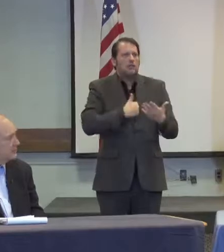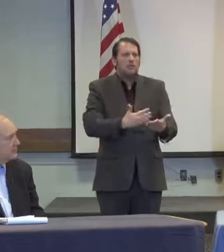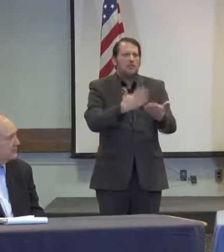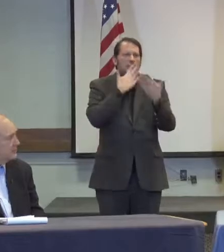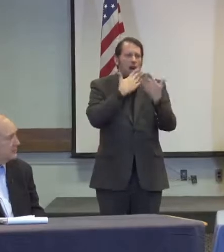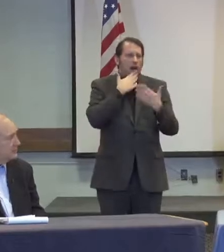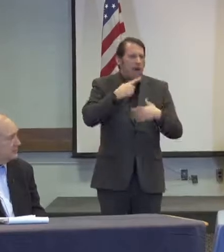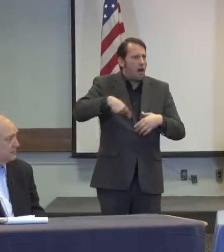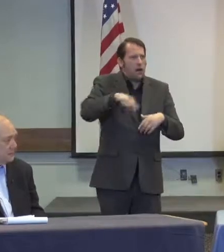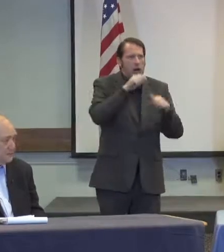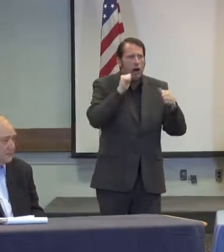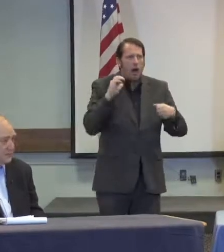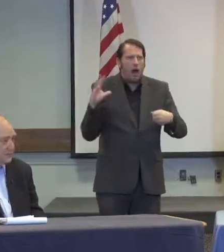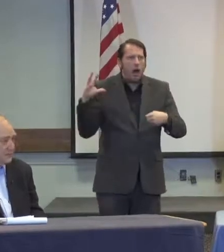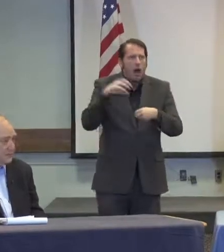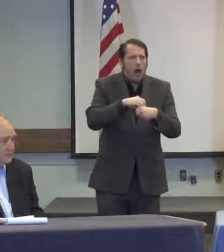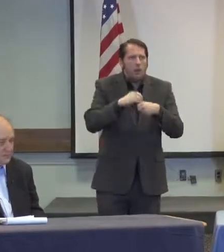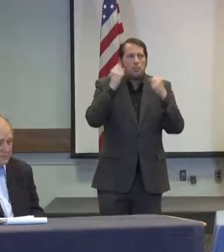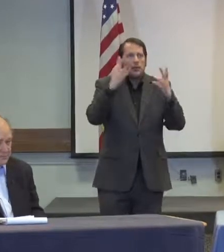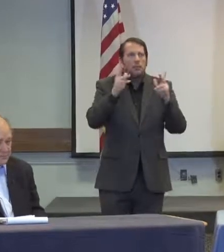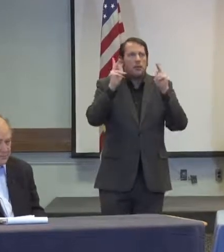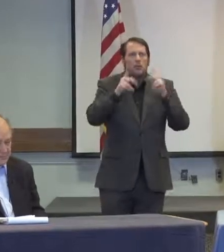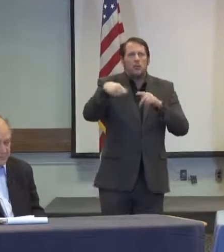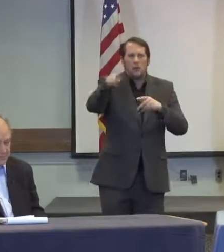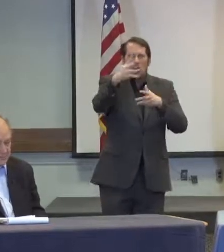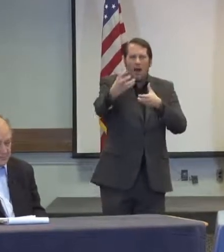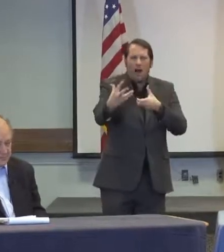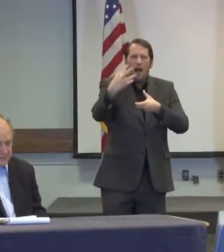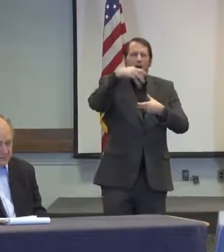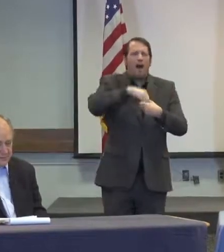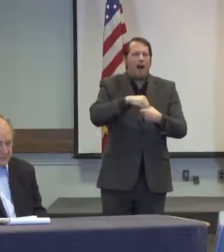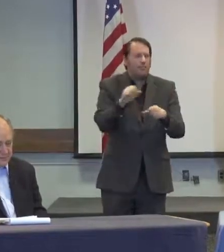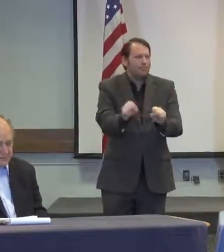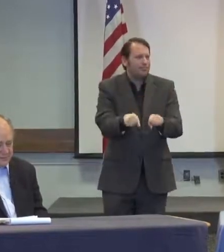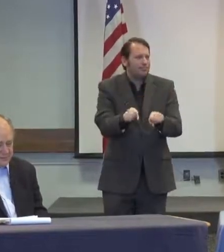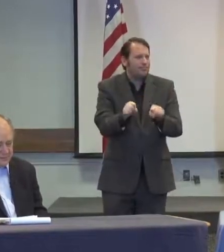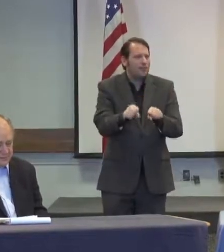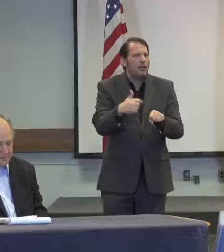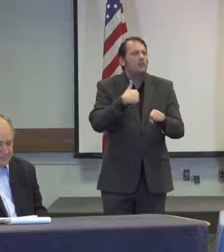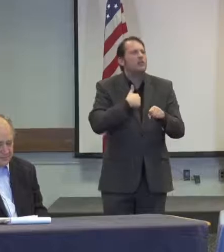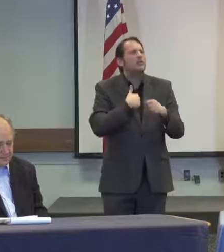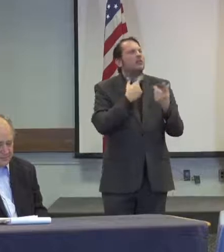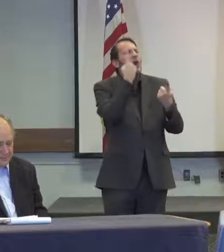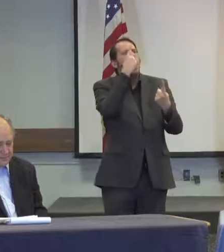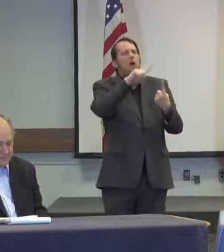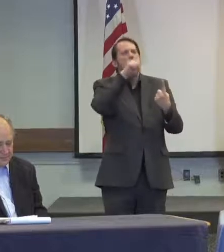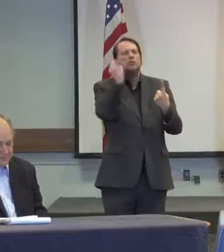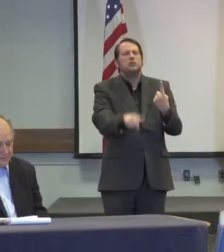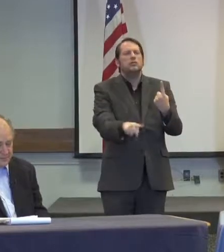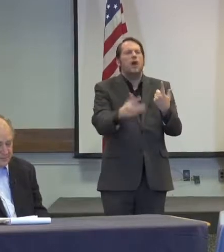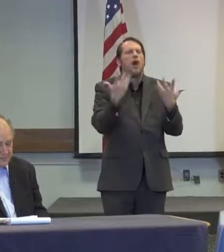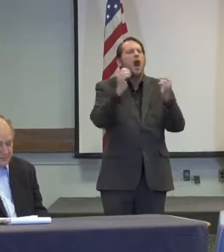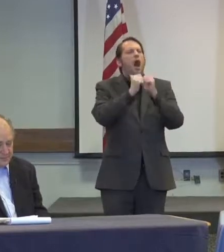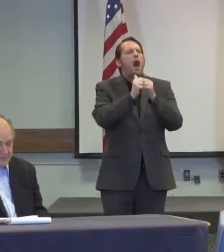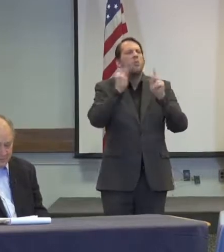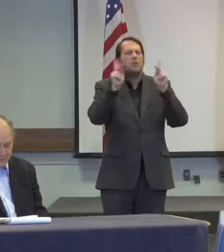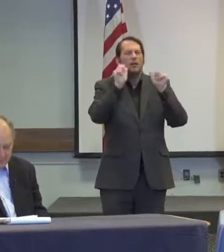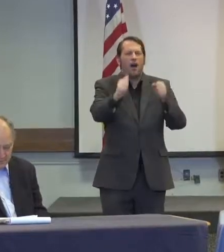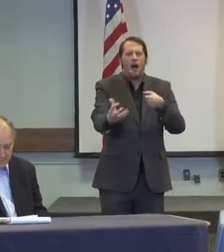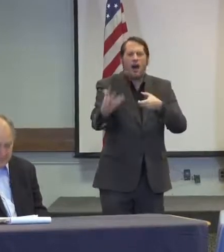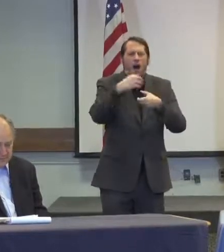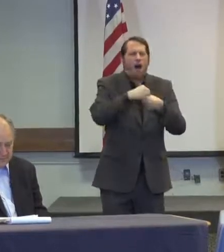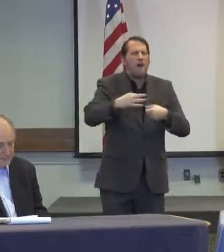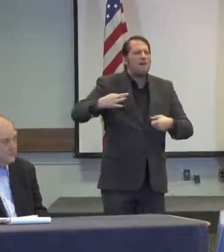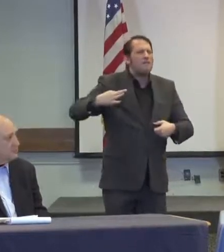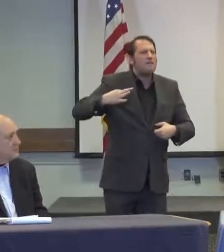many people want to get involved. How do people get involved if they want to volunteer or if they want to make a